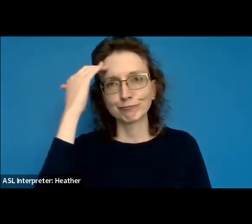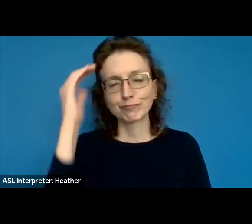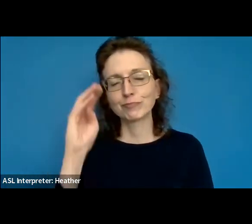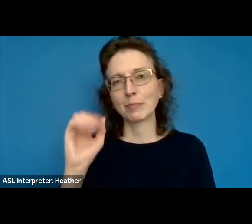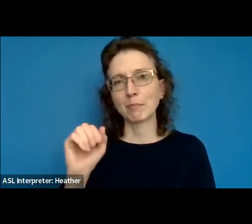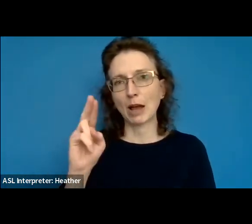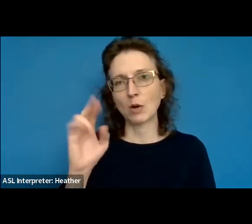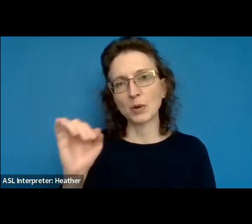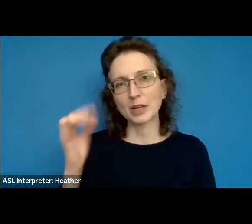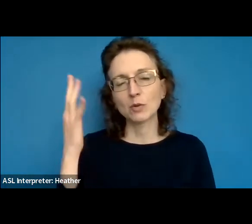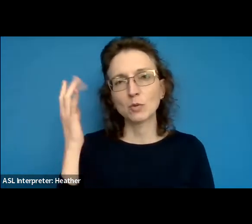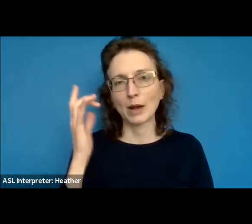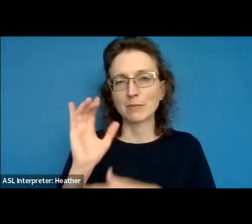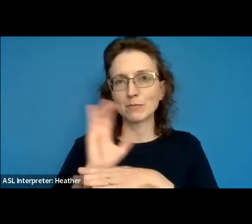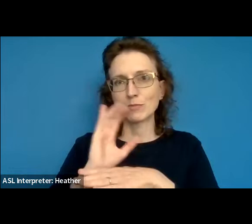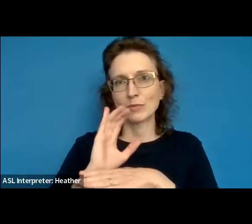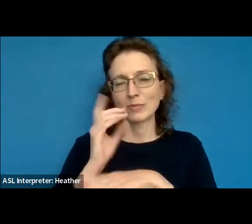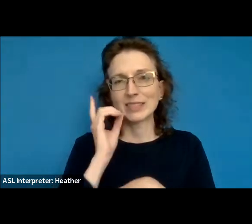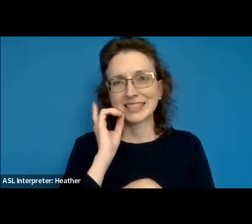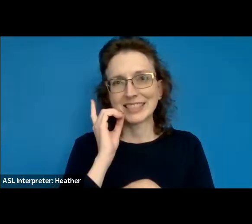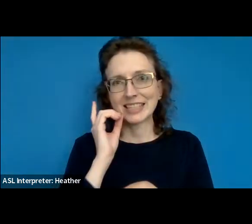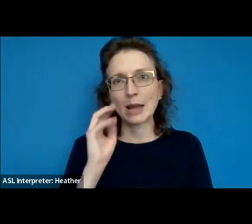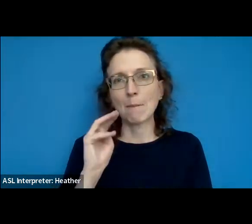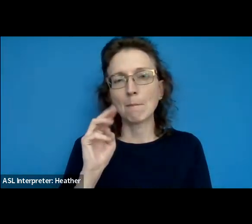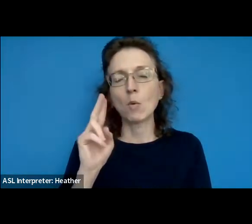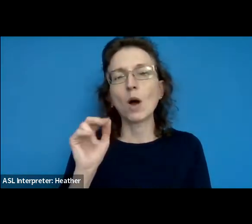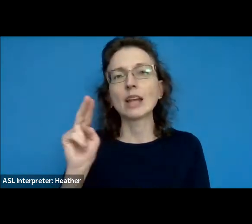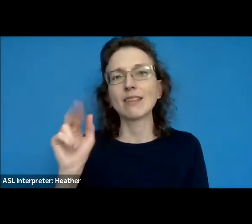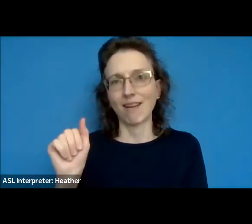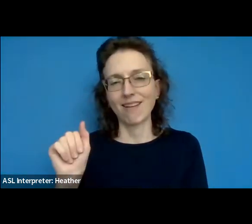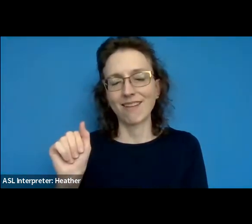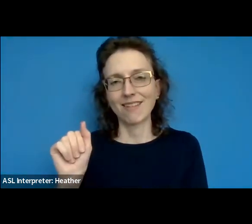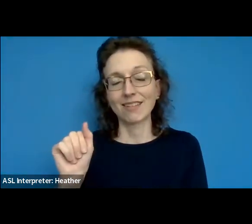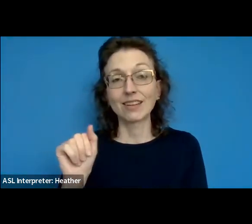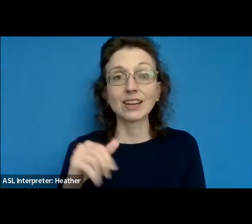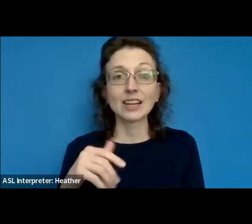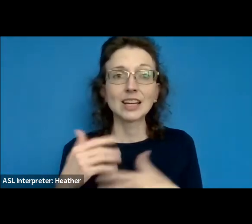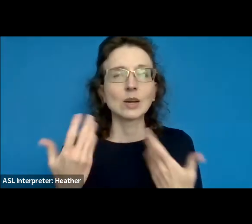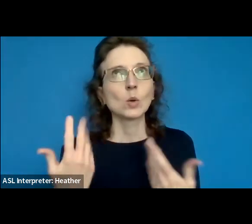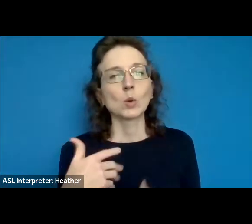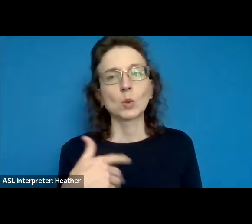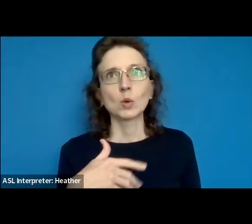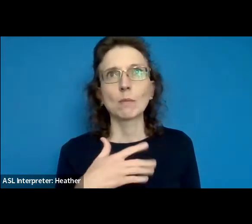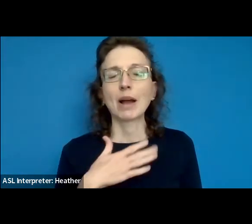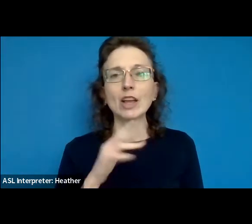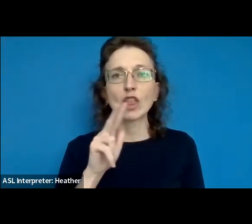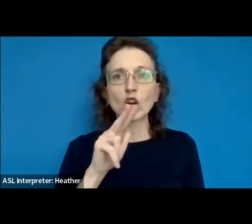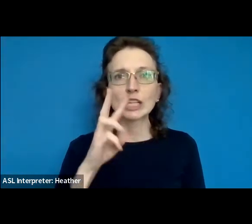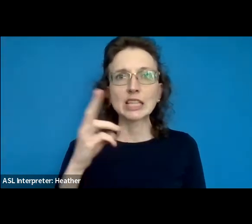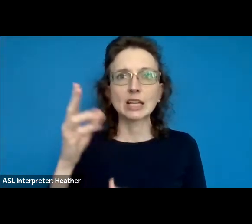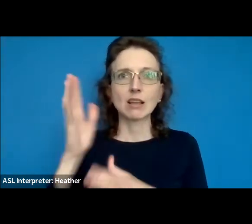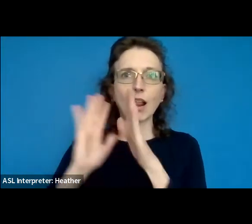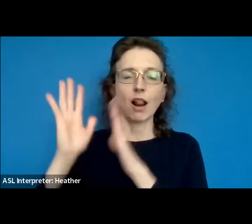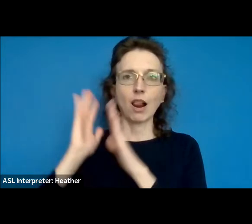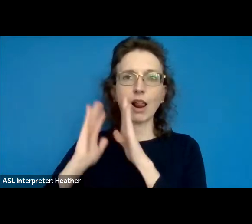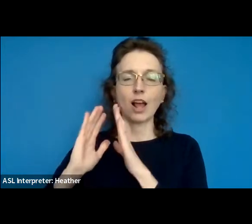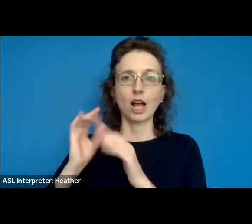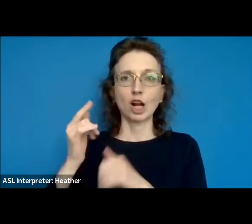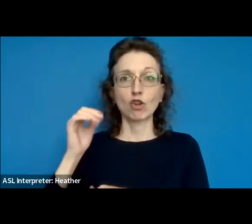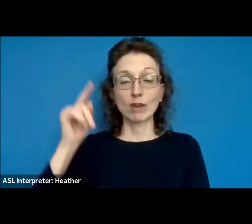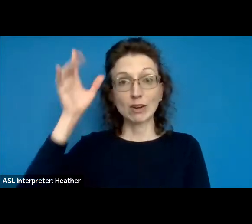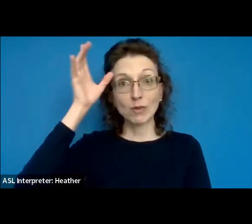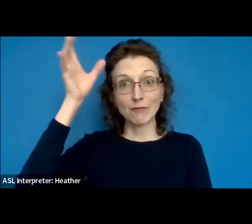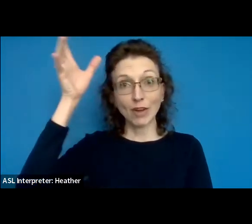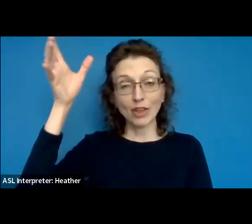Maui from Disney's Moana. But Maui is my 36th great grandfather, and he's